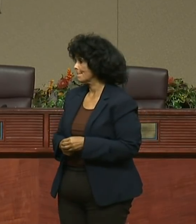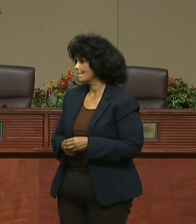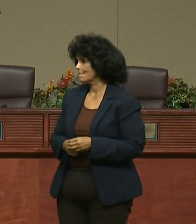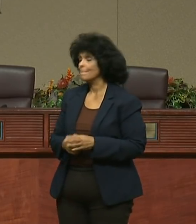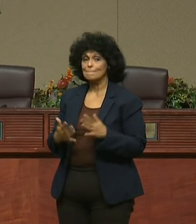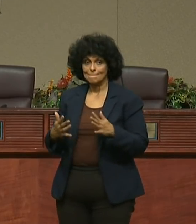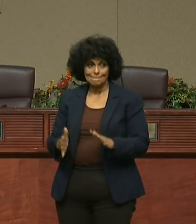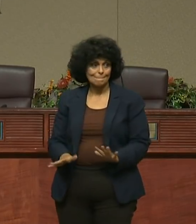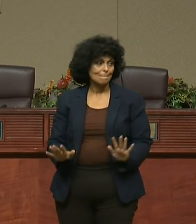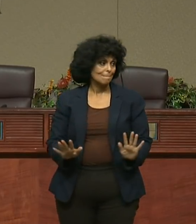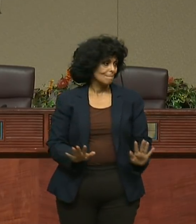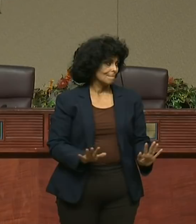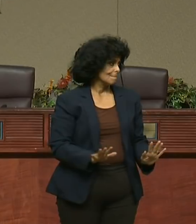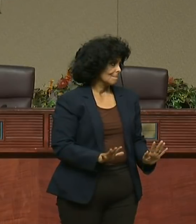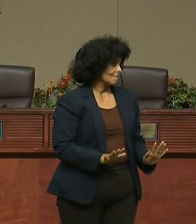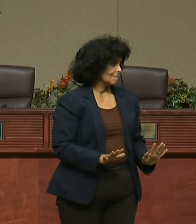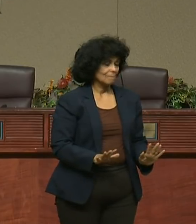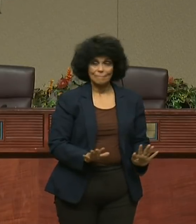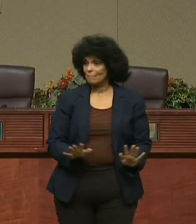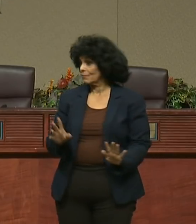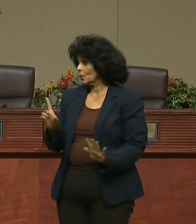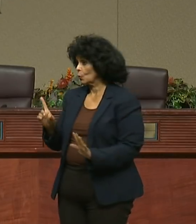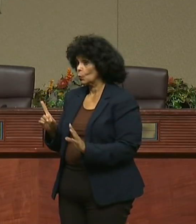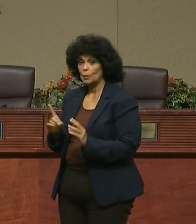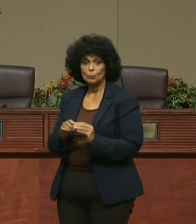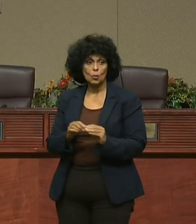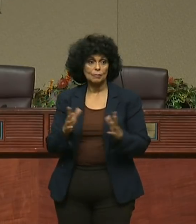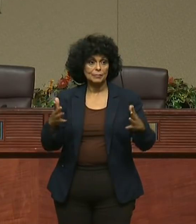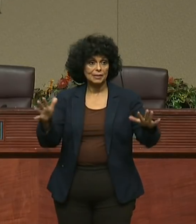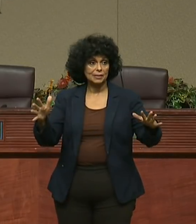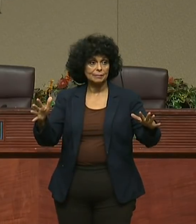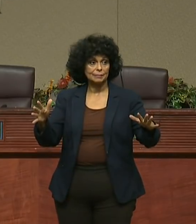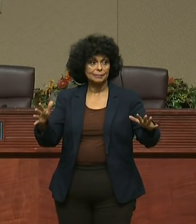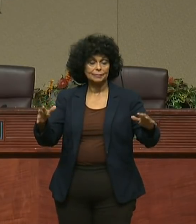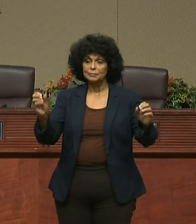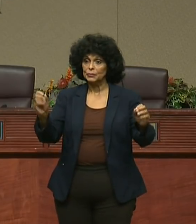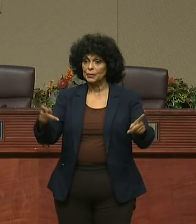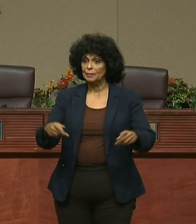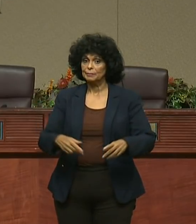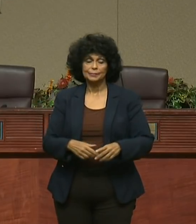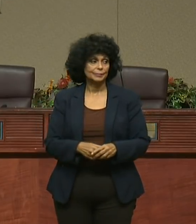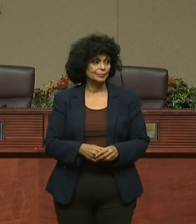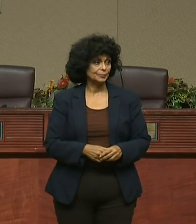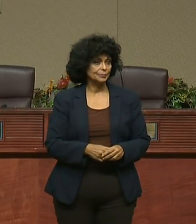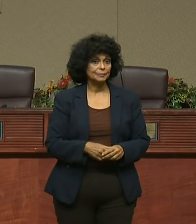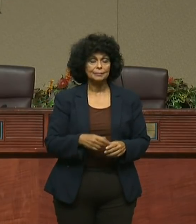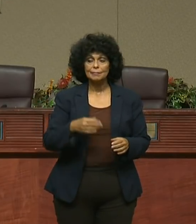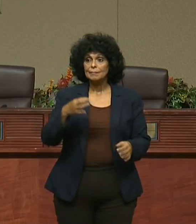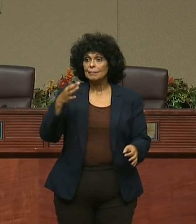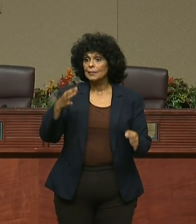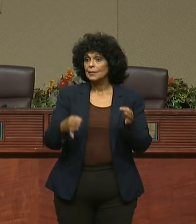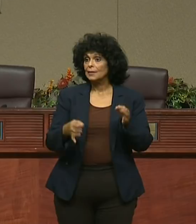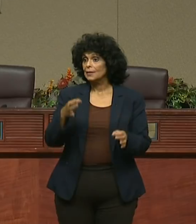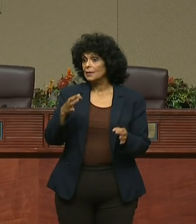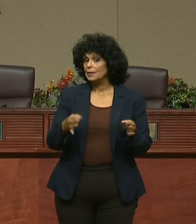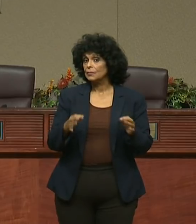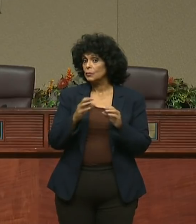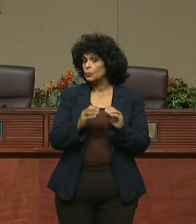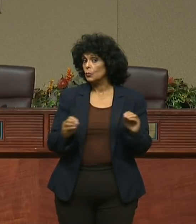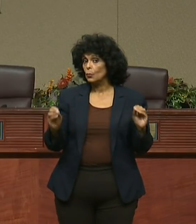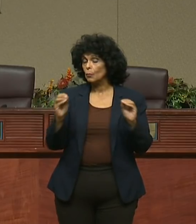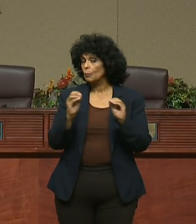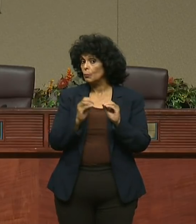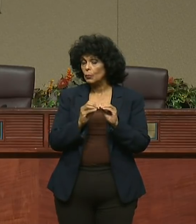Can we have one more? That's it? Okay. If there are no other